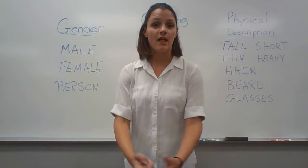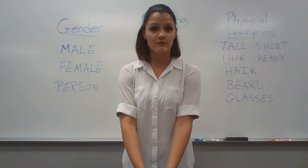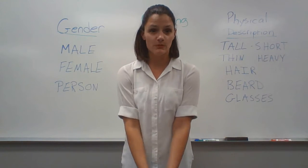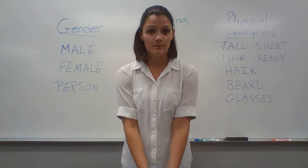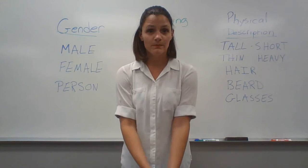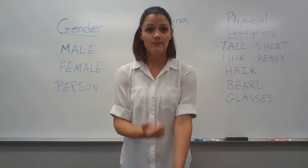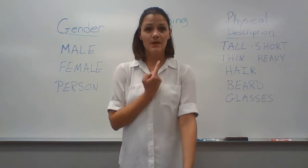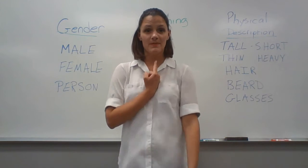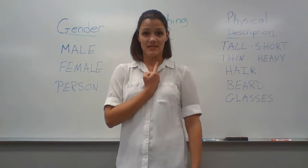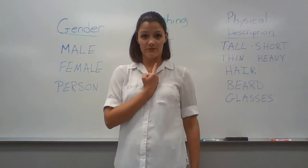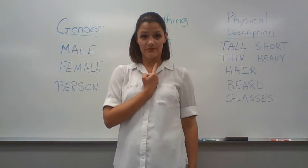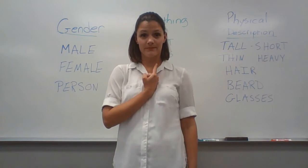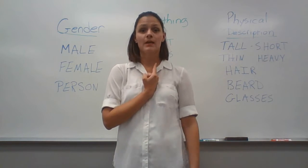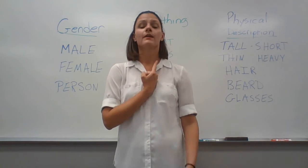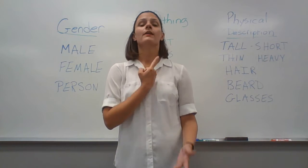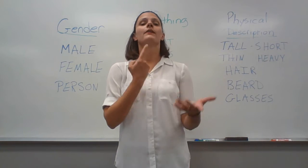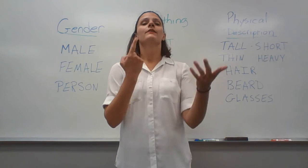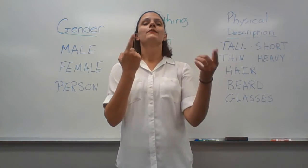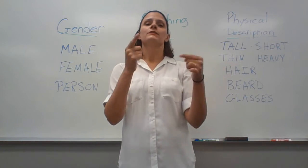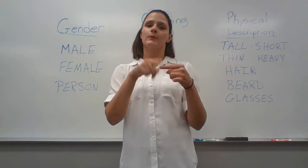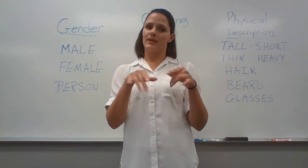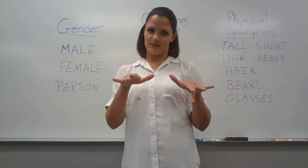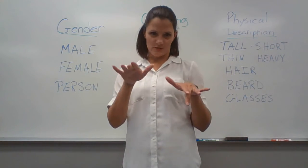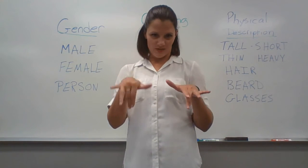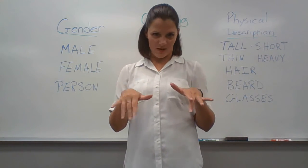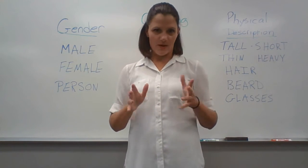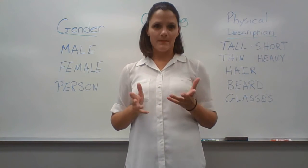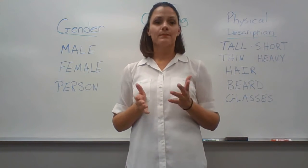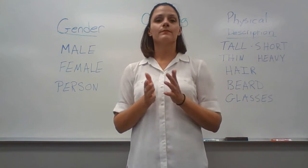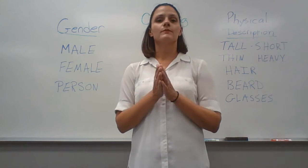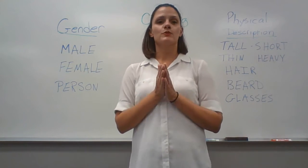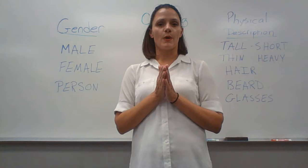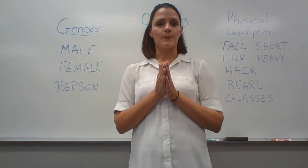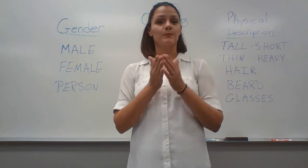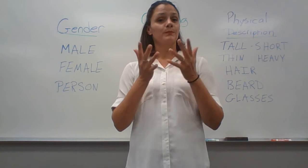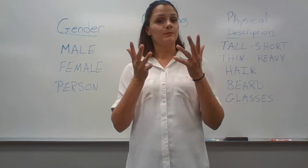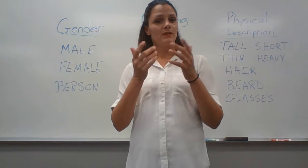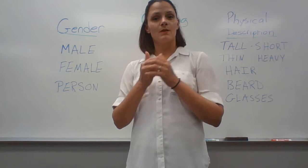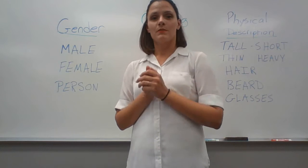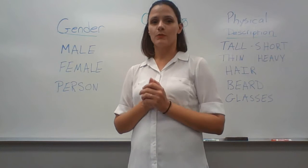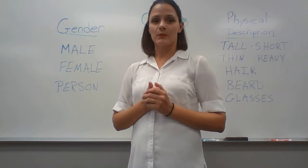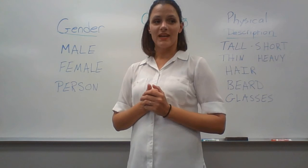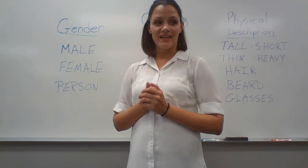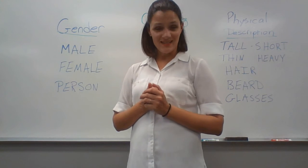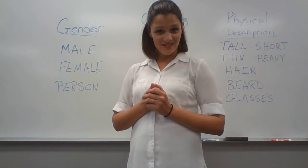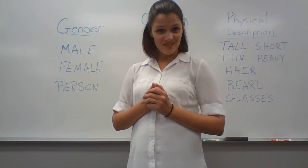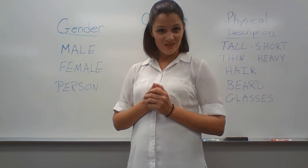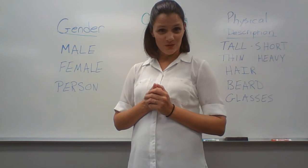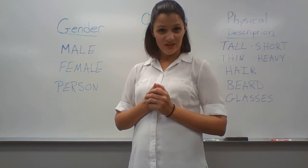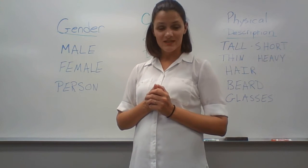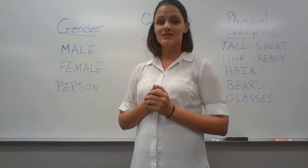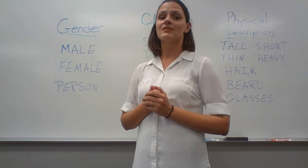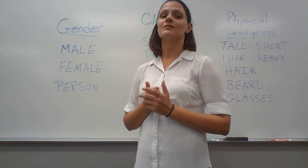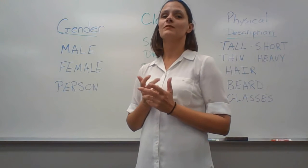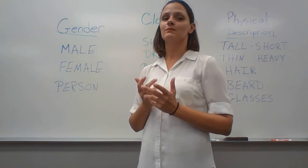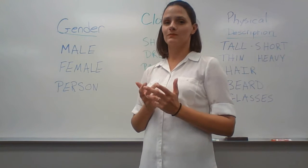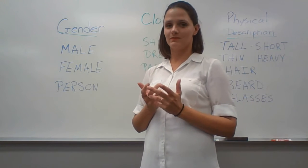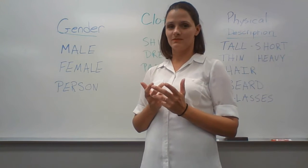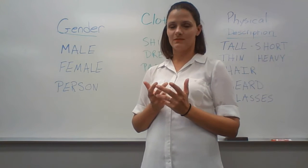classroom by myself, so we can't do it that way. So, before we get into this unit,